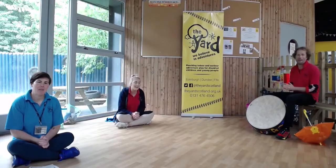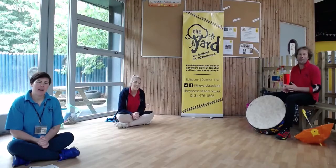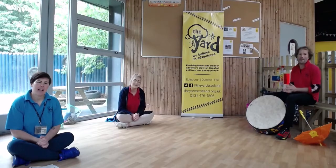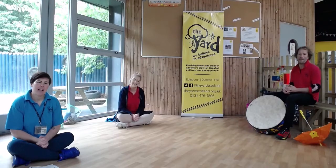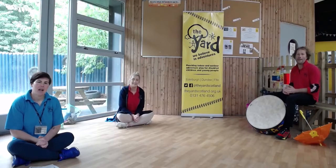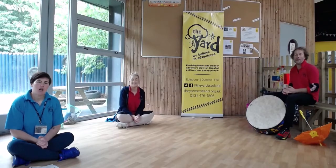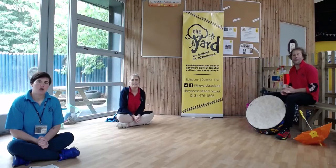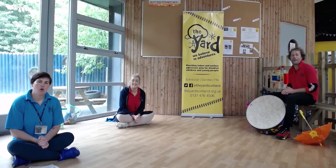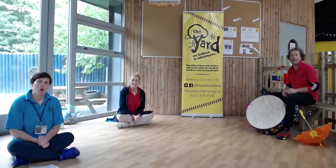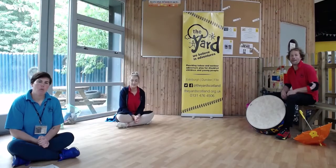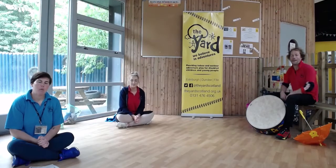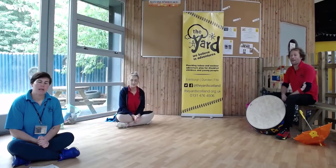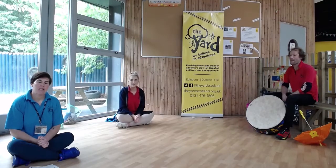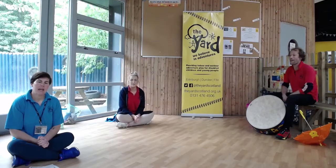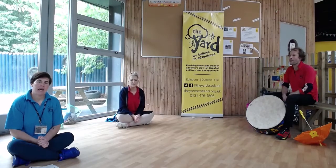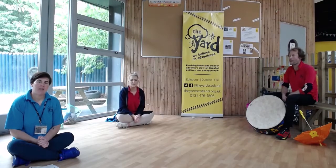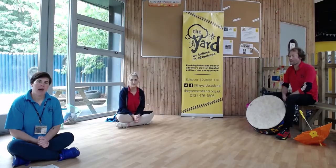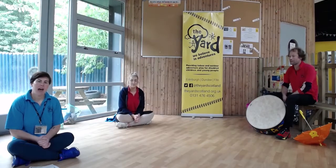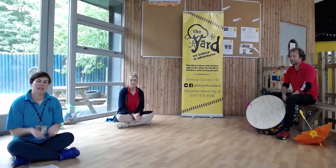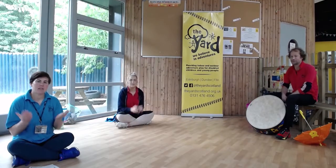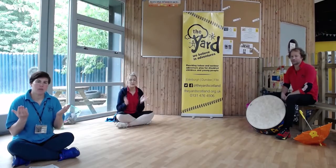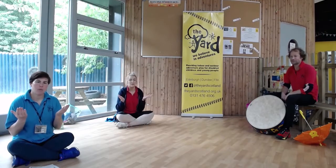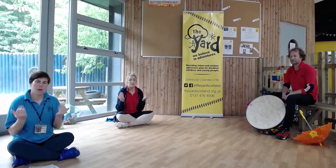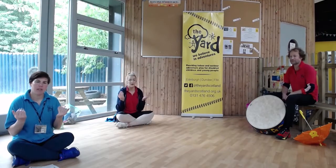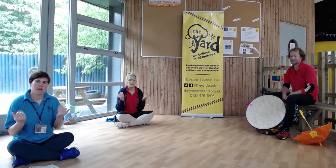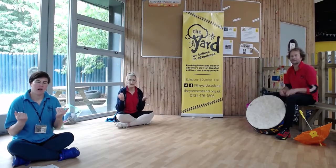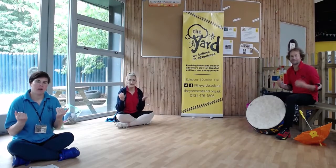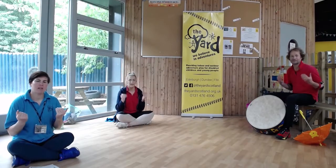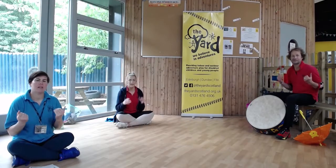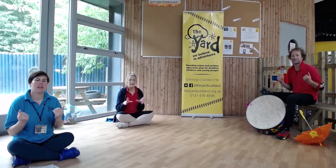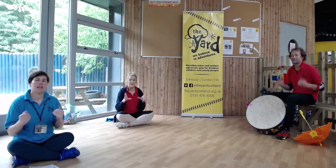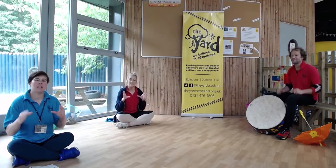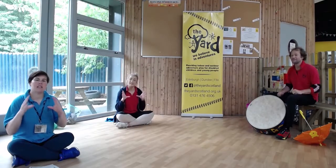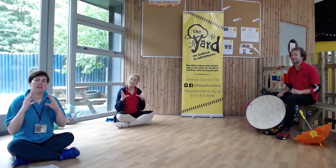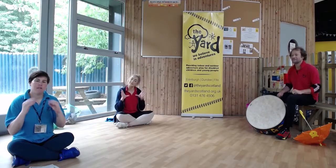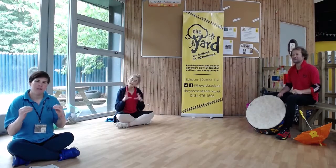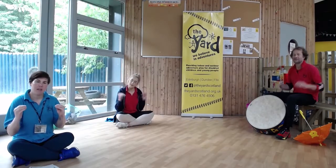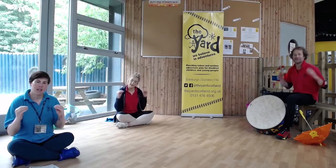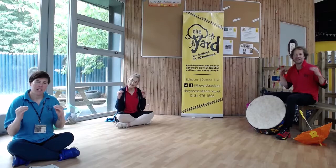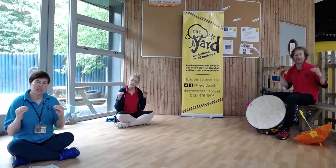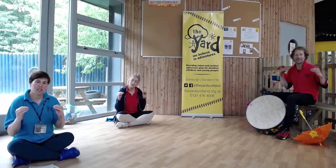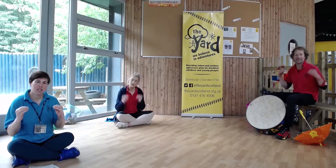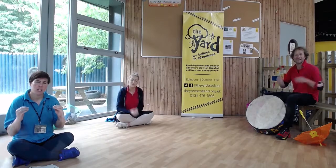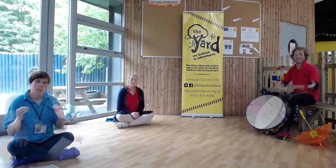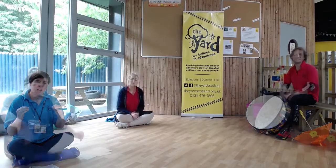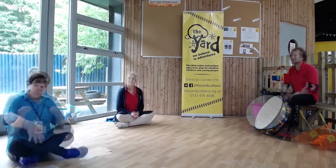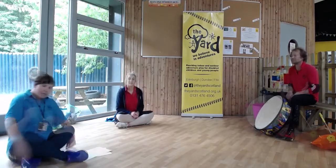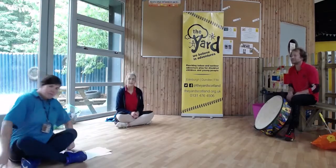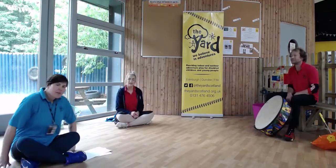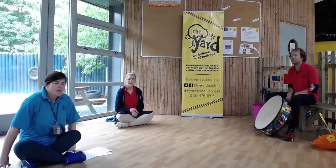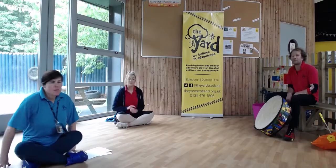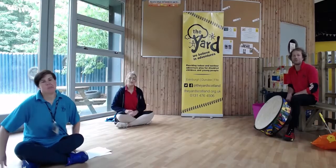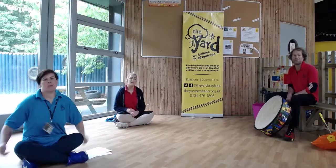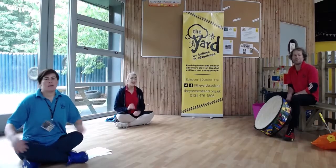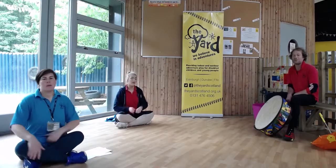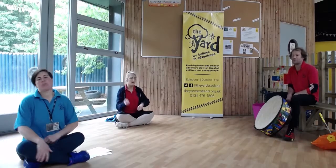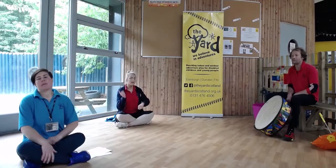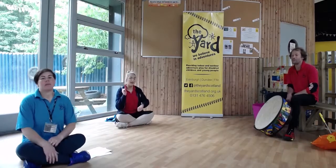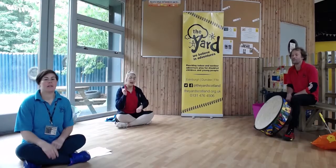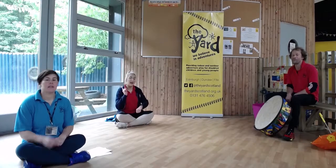Yay! So will we say that the weather is finished? So now